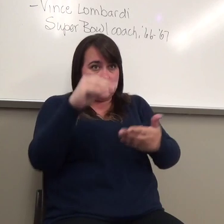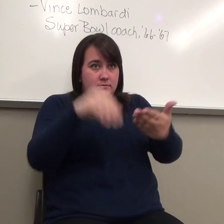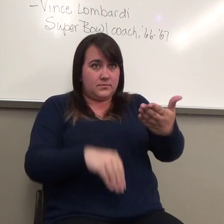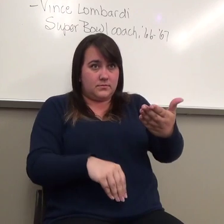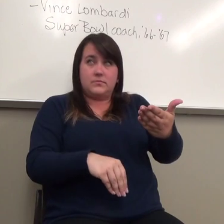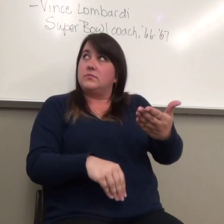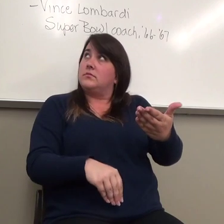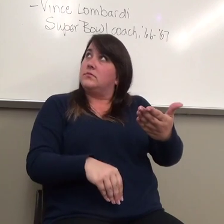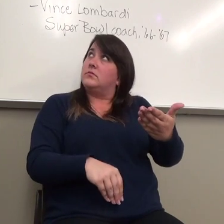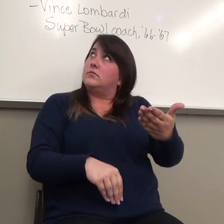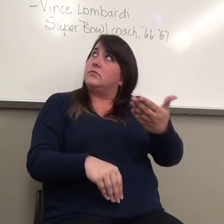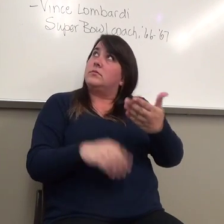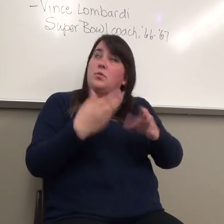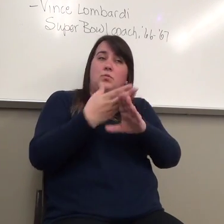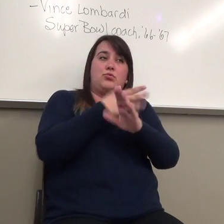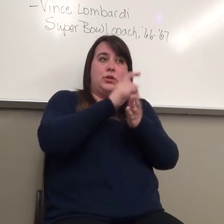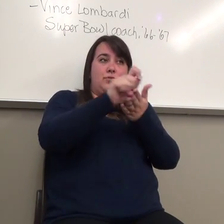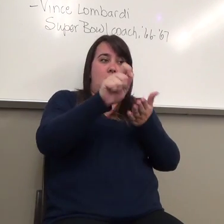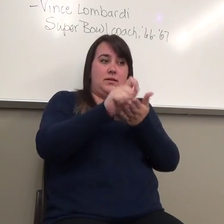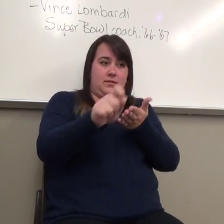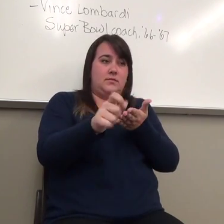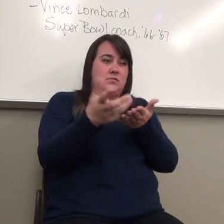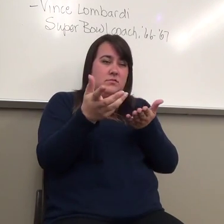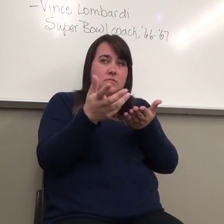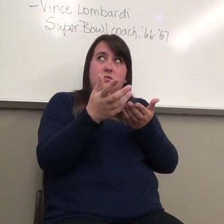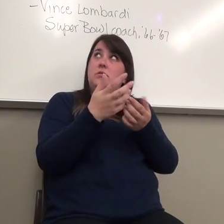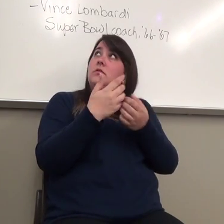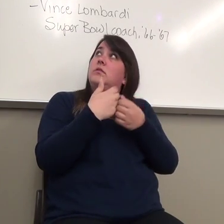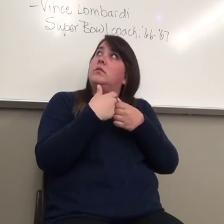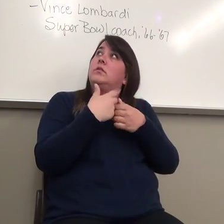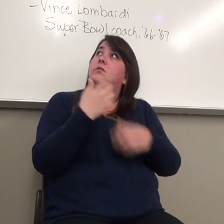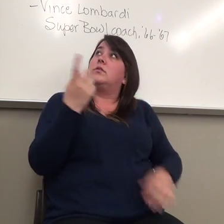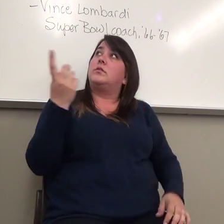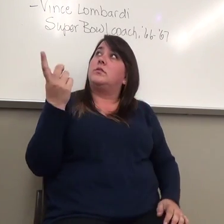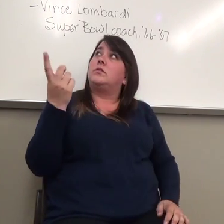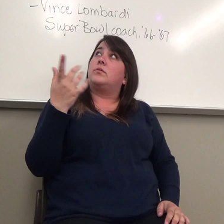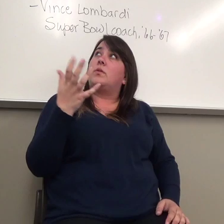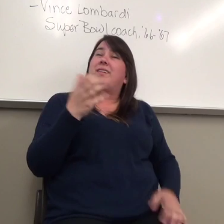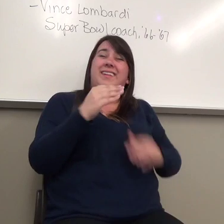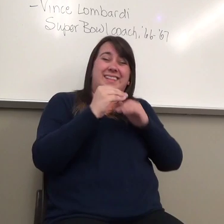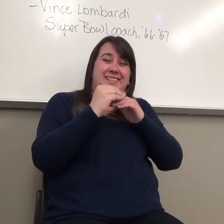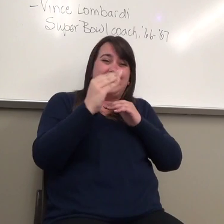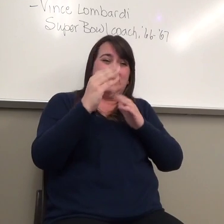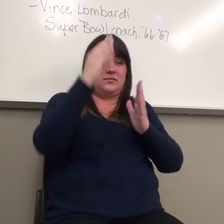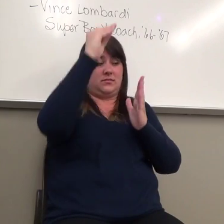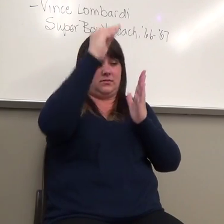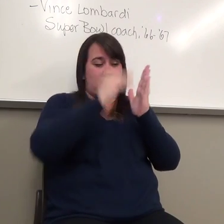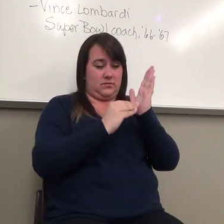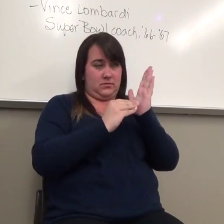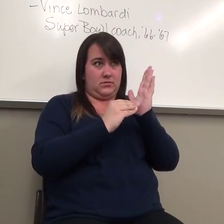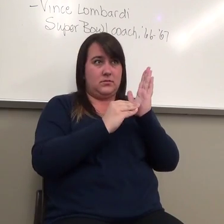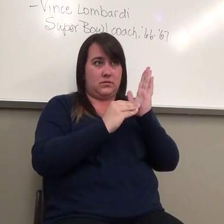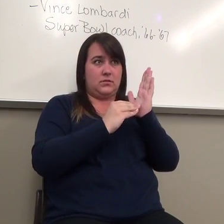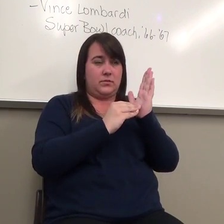This is your pre-writing, okay? So we want to have at least down to here. Here's what you're going to find.